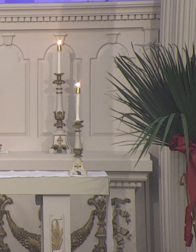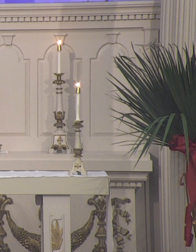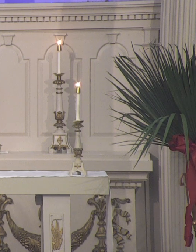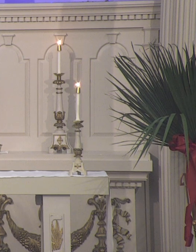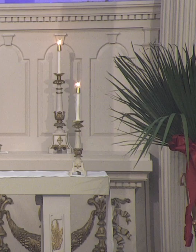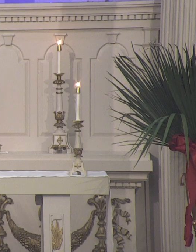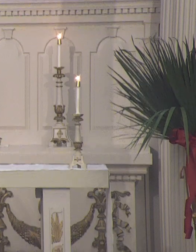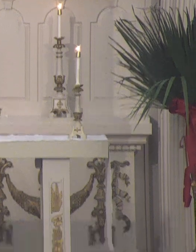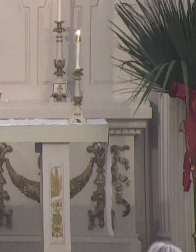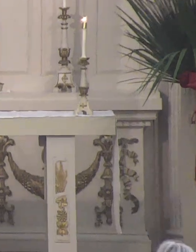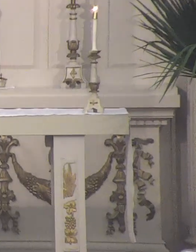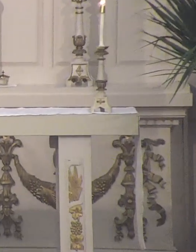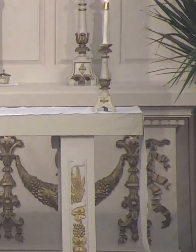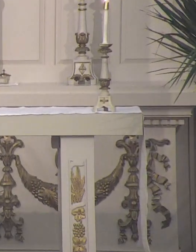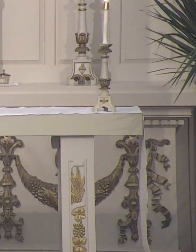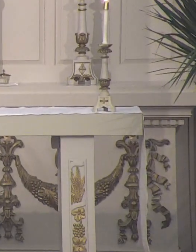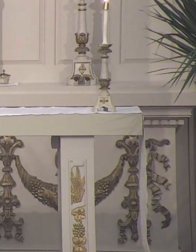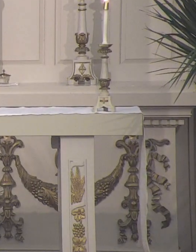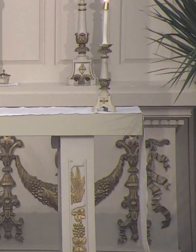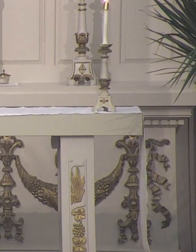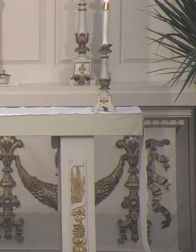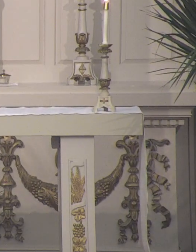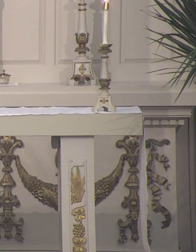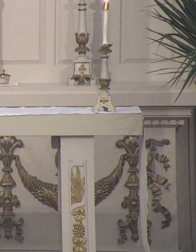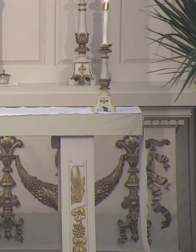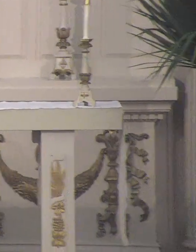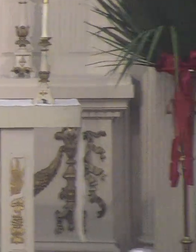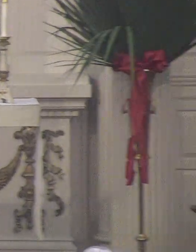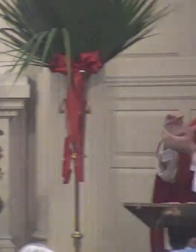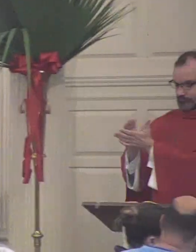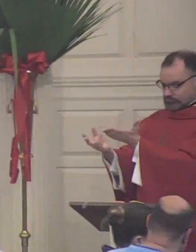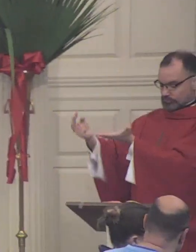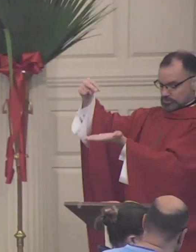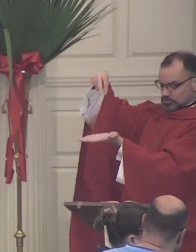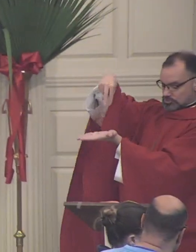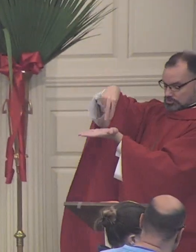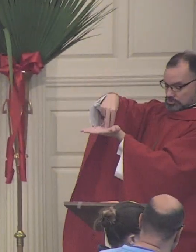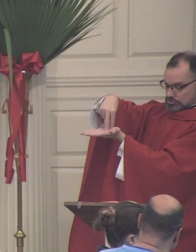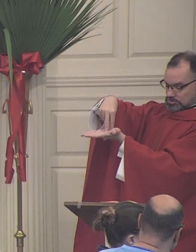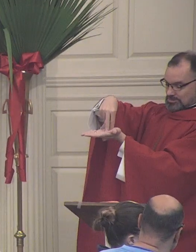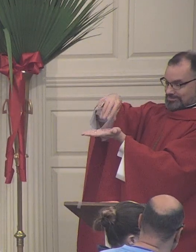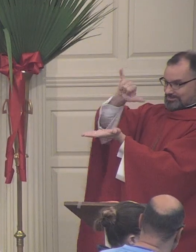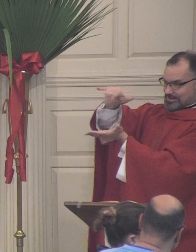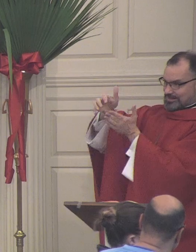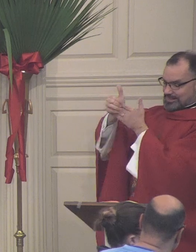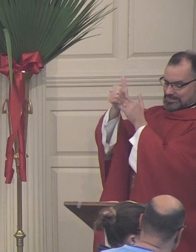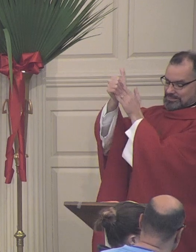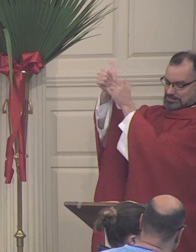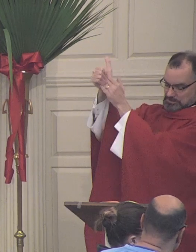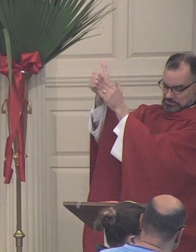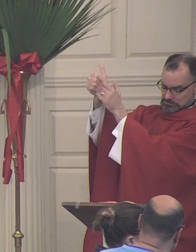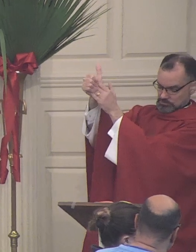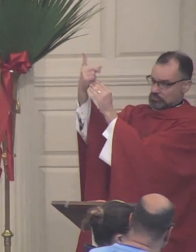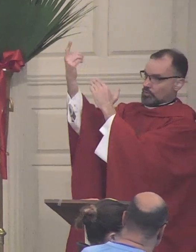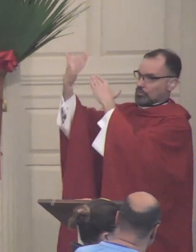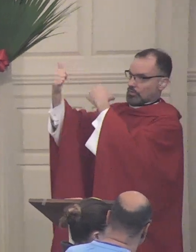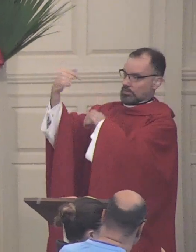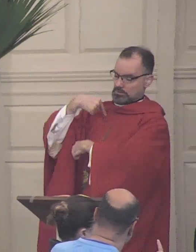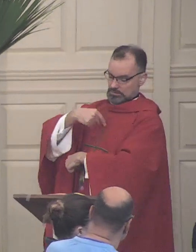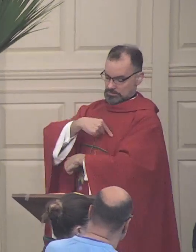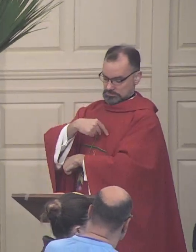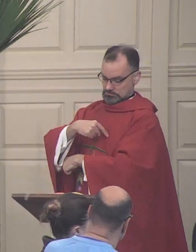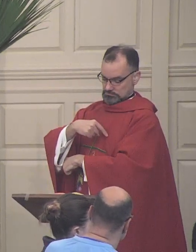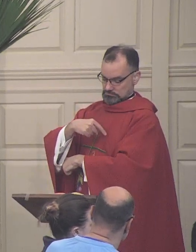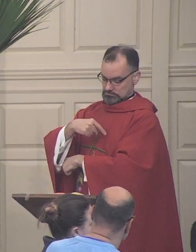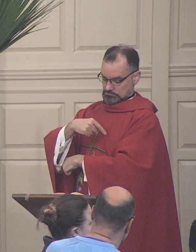of your Son, you have brought us to hope for what we believe, so by his resurrection, may you